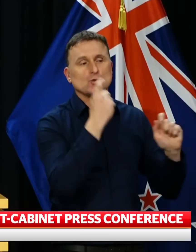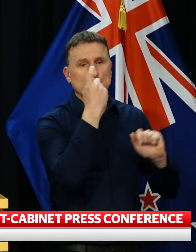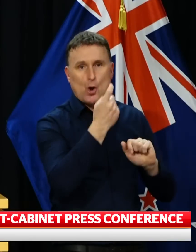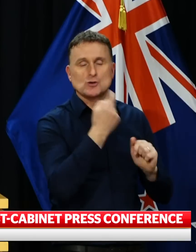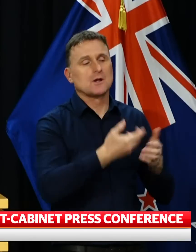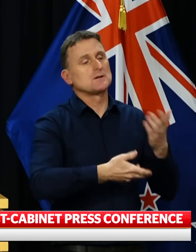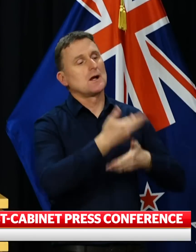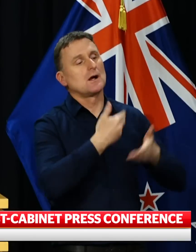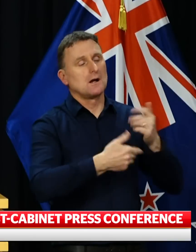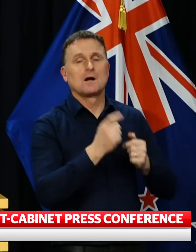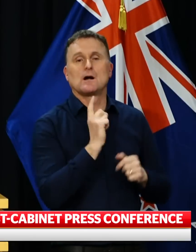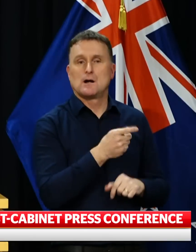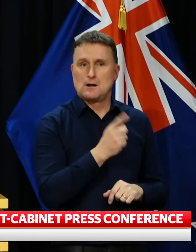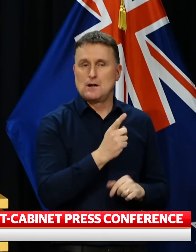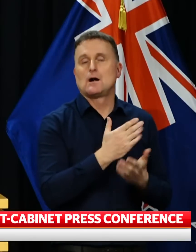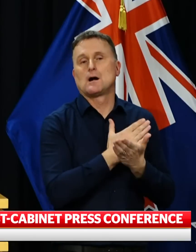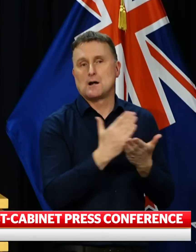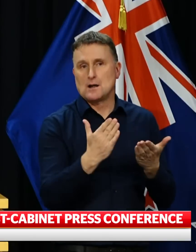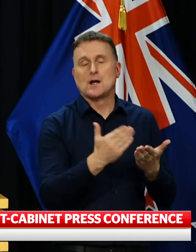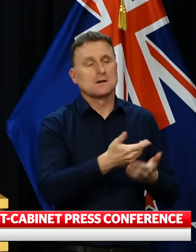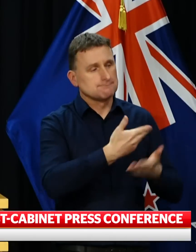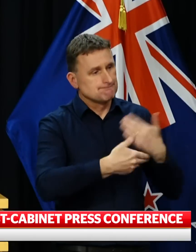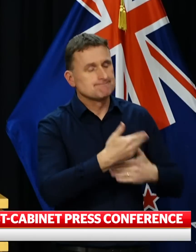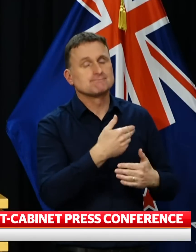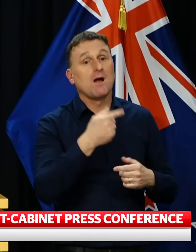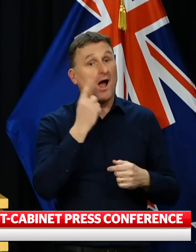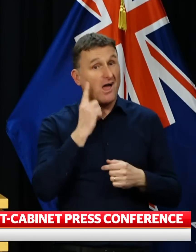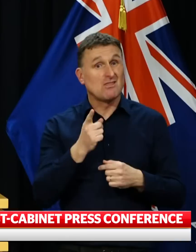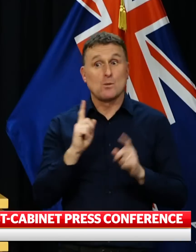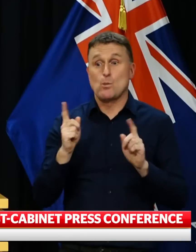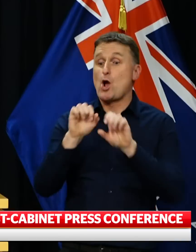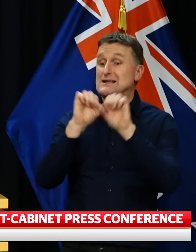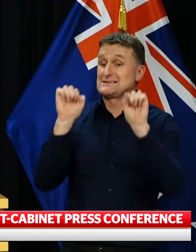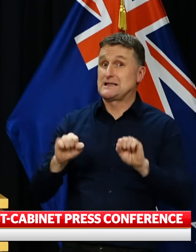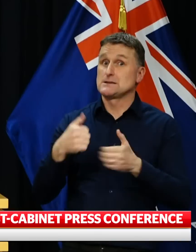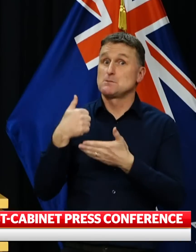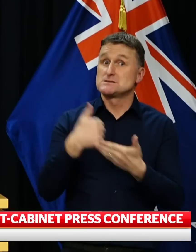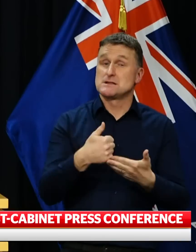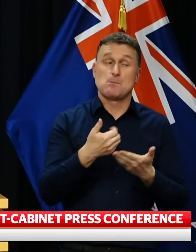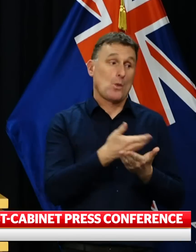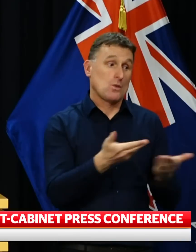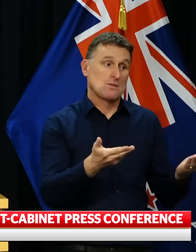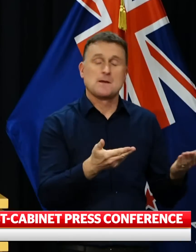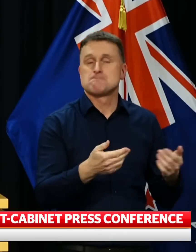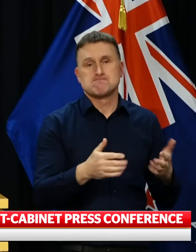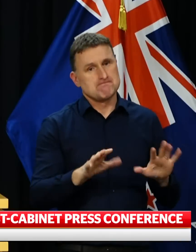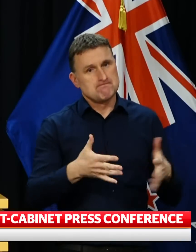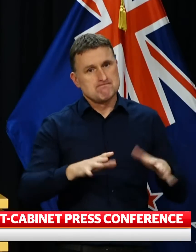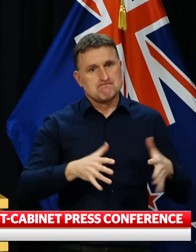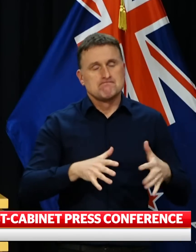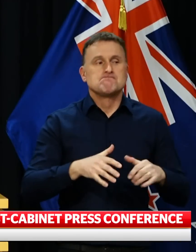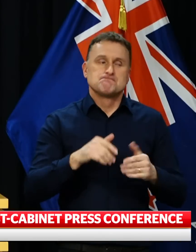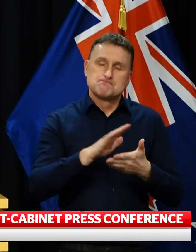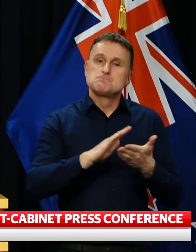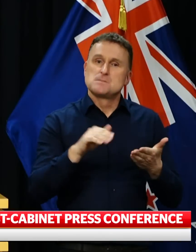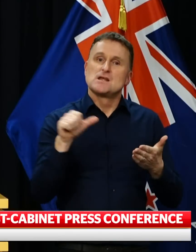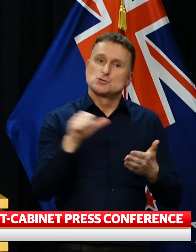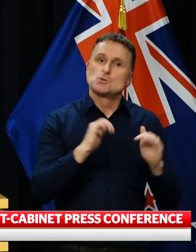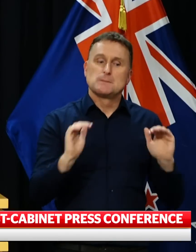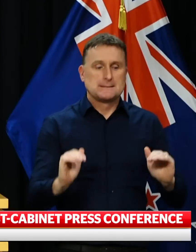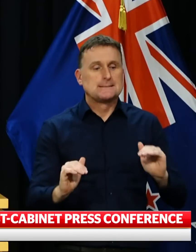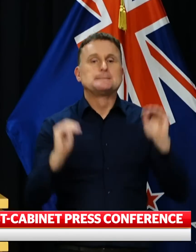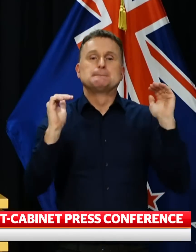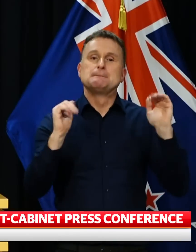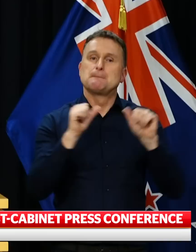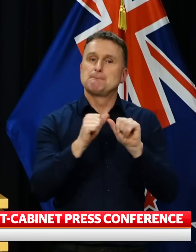the concerns that they've raised with me are ones that I share. I do think the system hasn't supported them to the extent that they deserved to have been supported, and I do want to